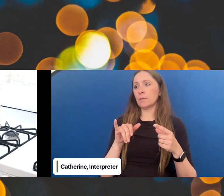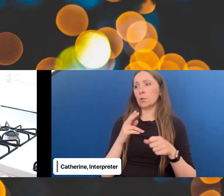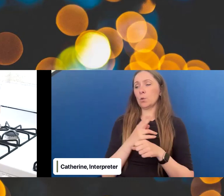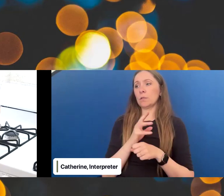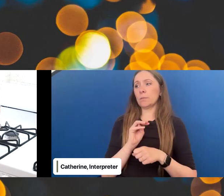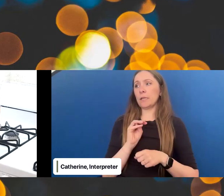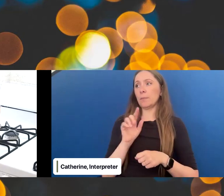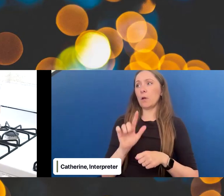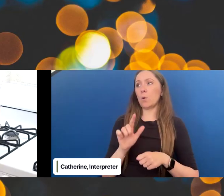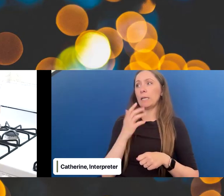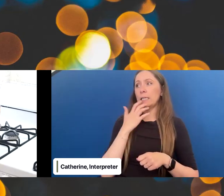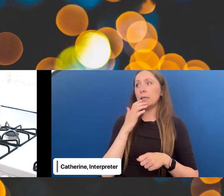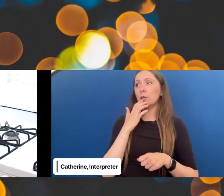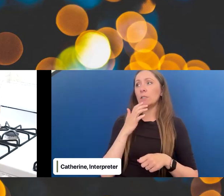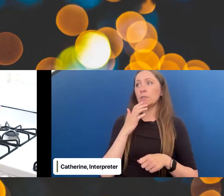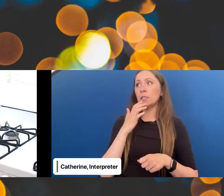medium-low heat.